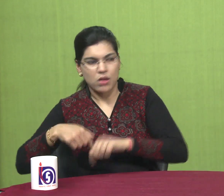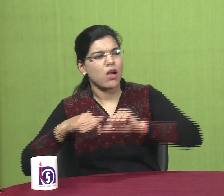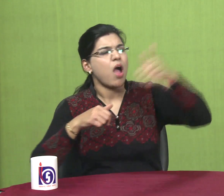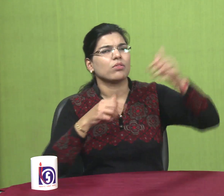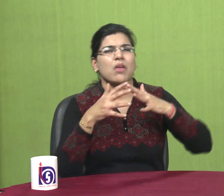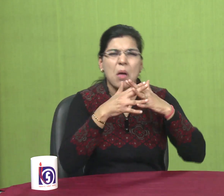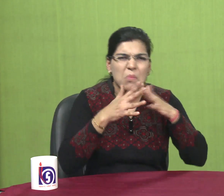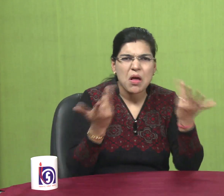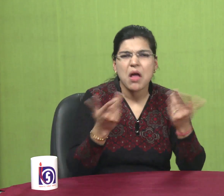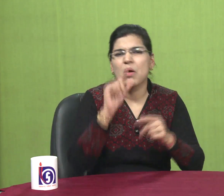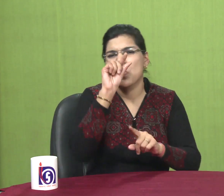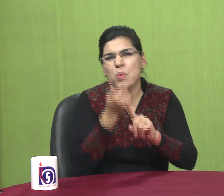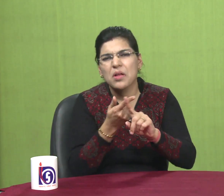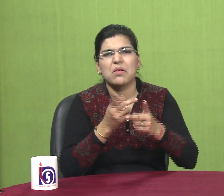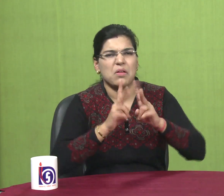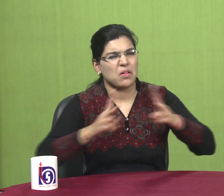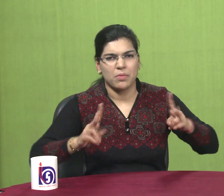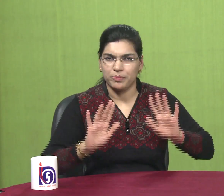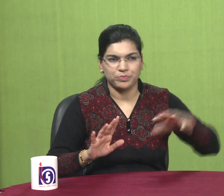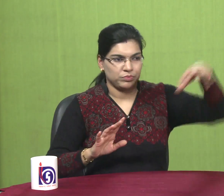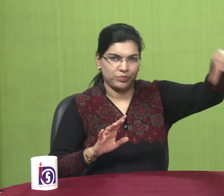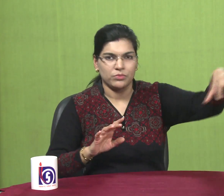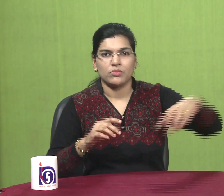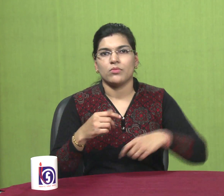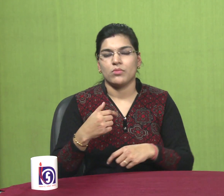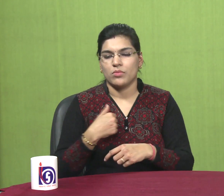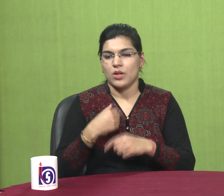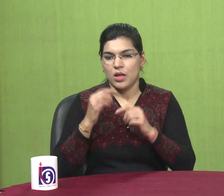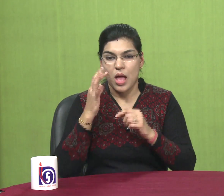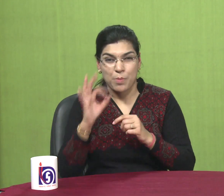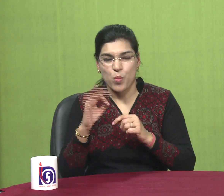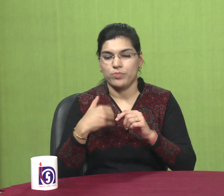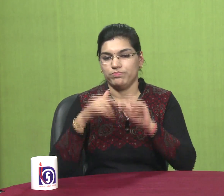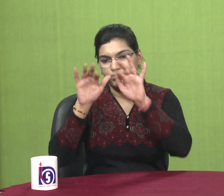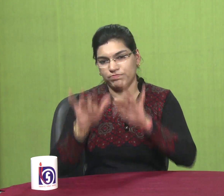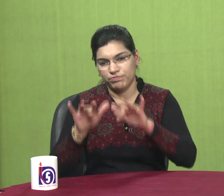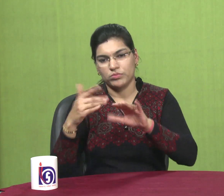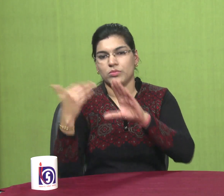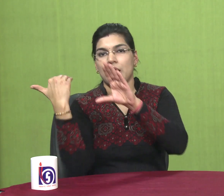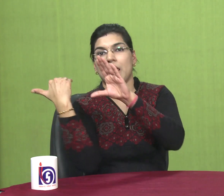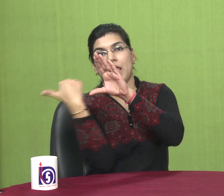you, maybe you're in India and somebody is in New Jersey, California, anywhere, and you want to share